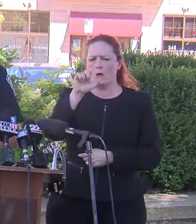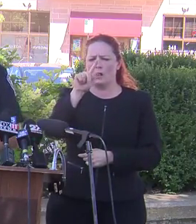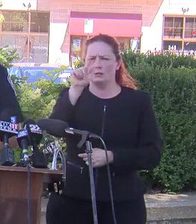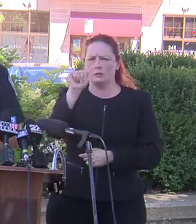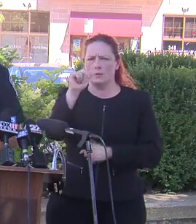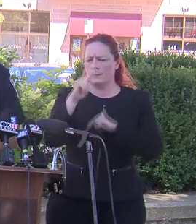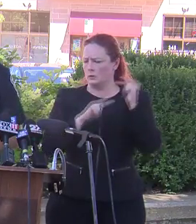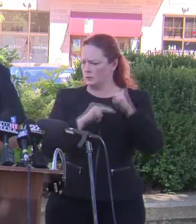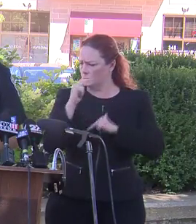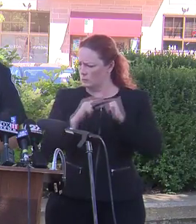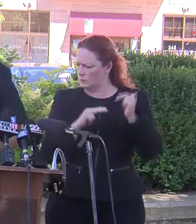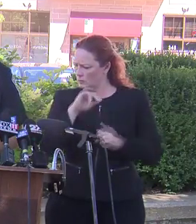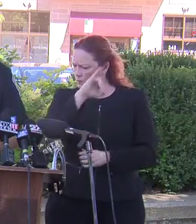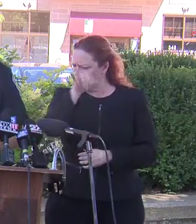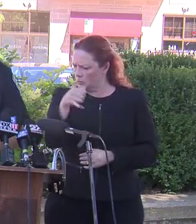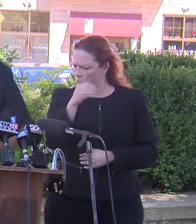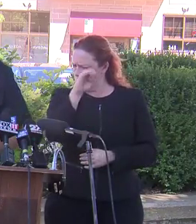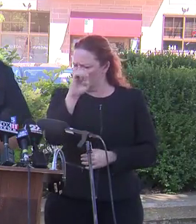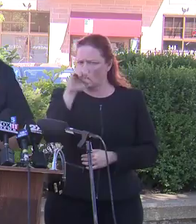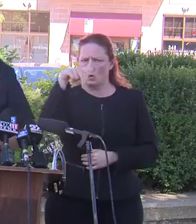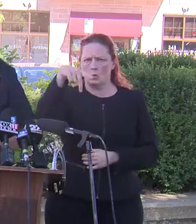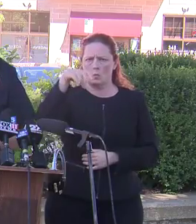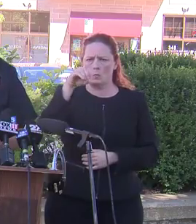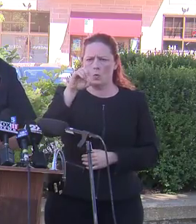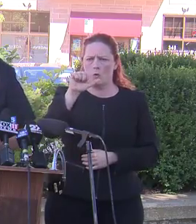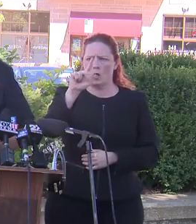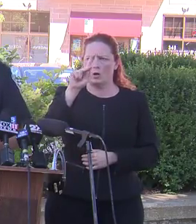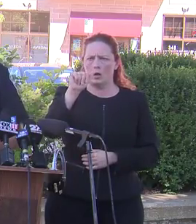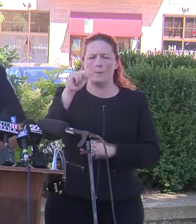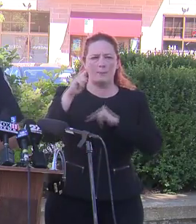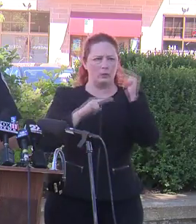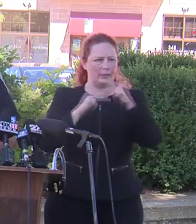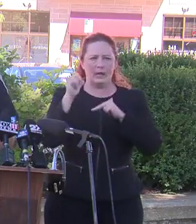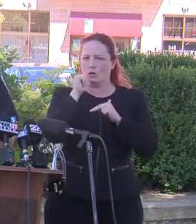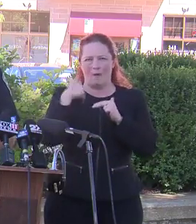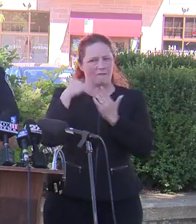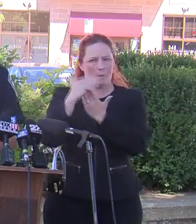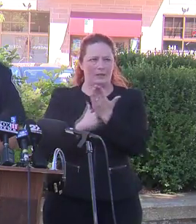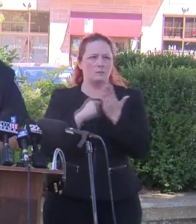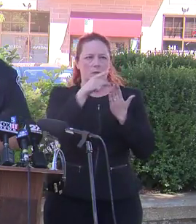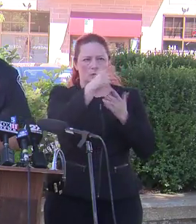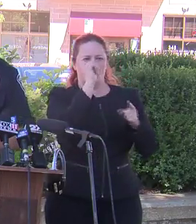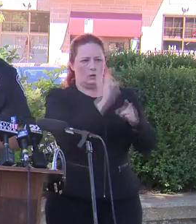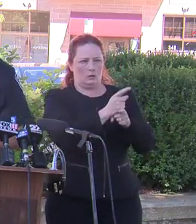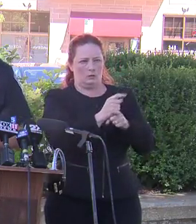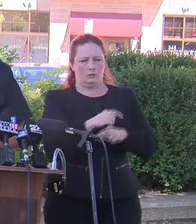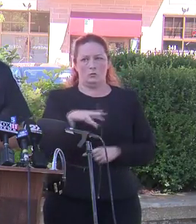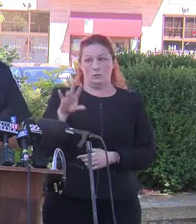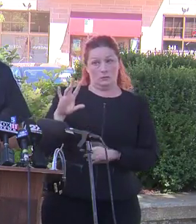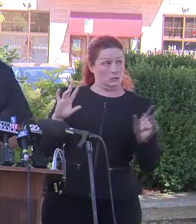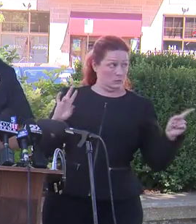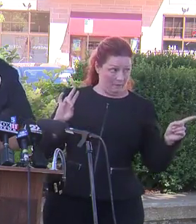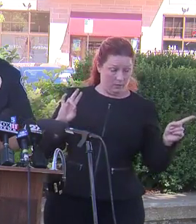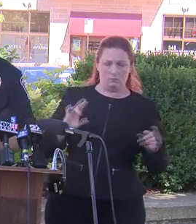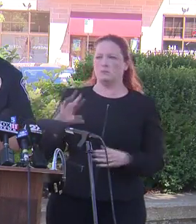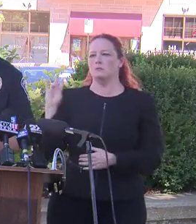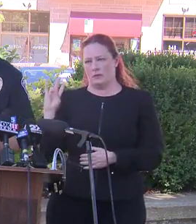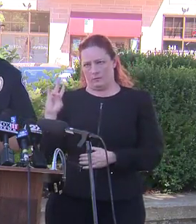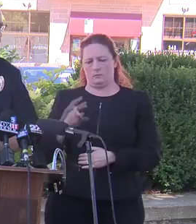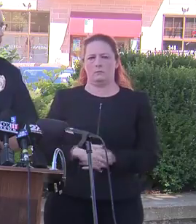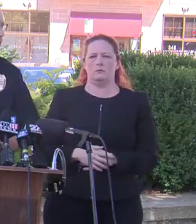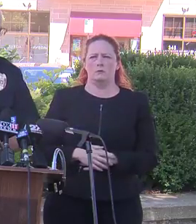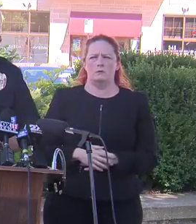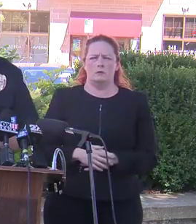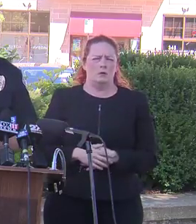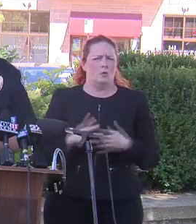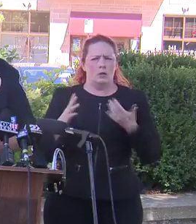All right, Joe Pawalka building is also, okay, I don't have that on my list, but thank you for sharing that. So that would be 7 then, yep. 7, it's